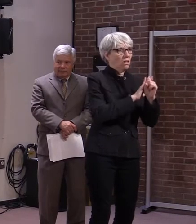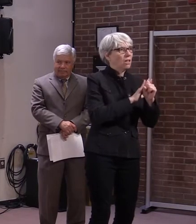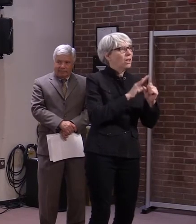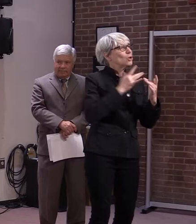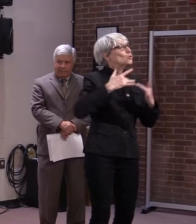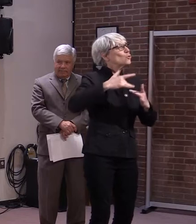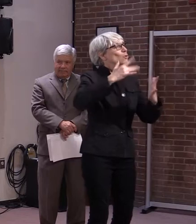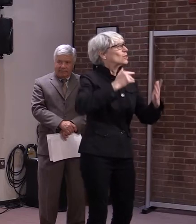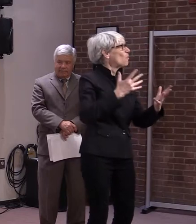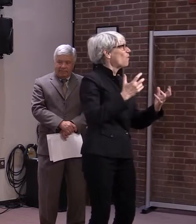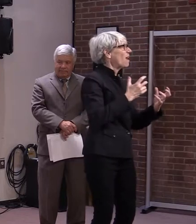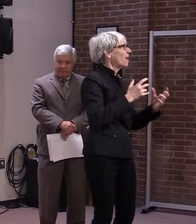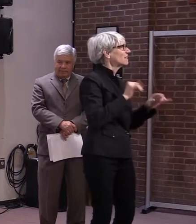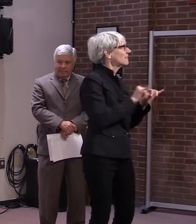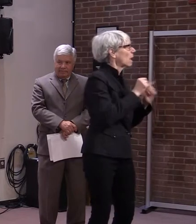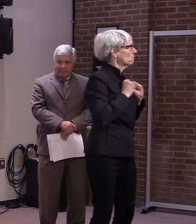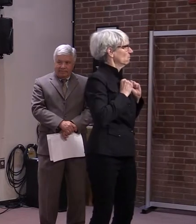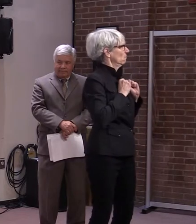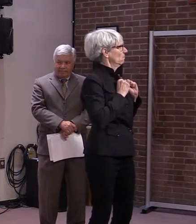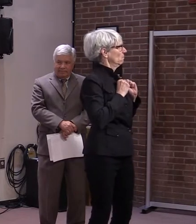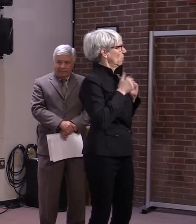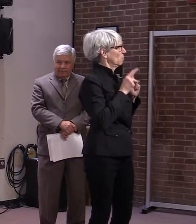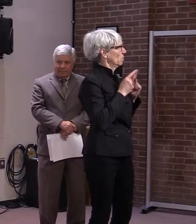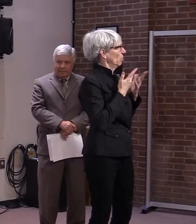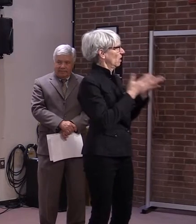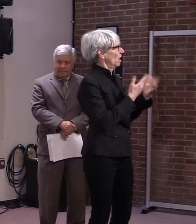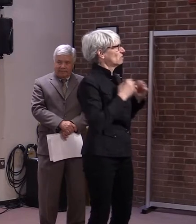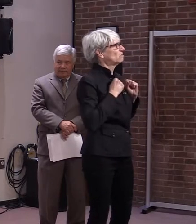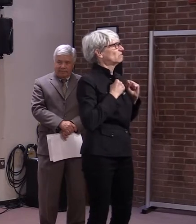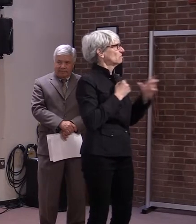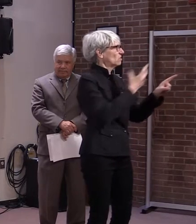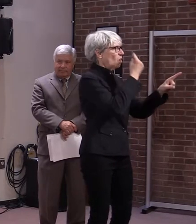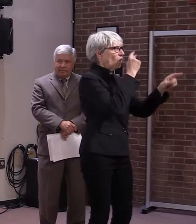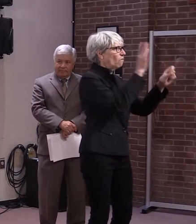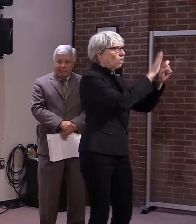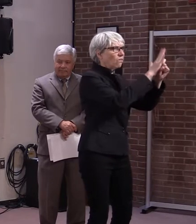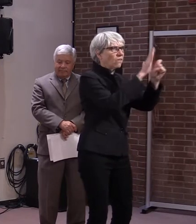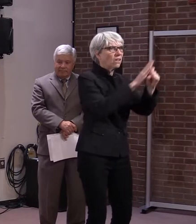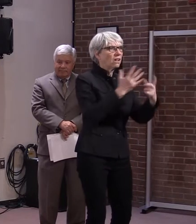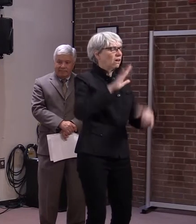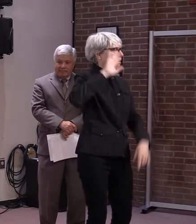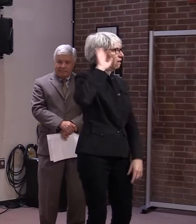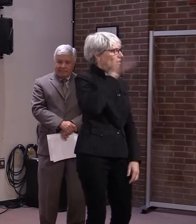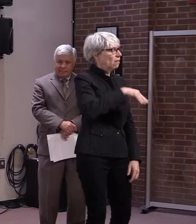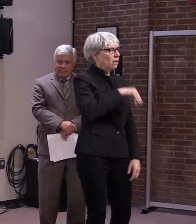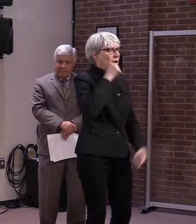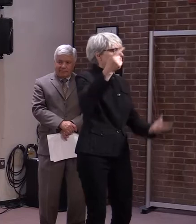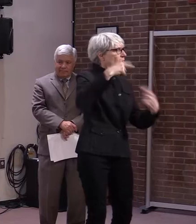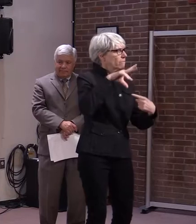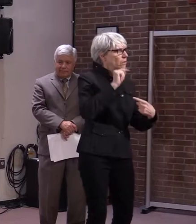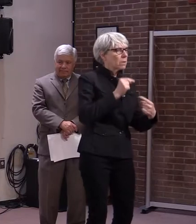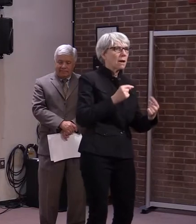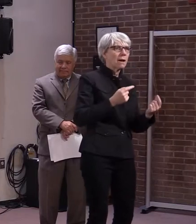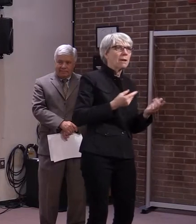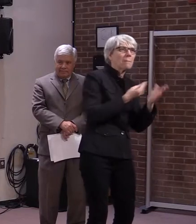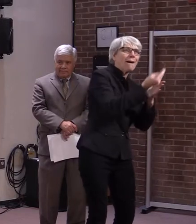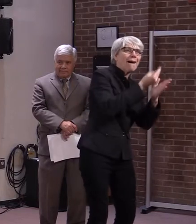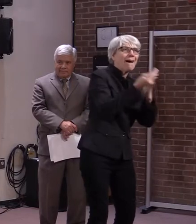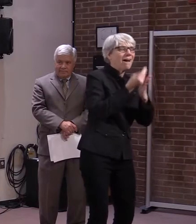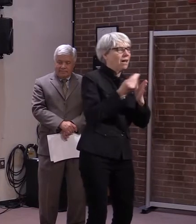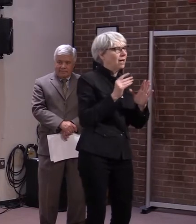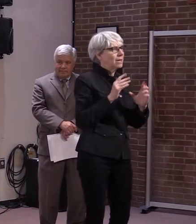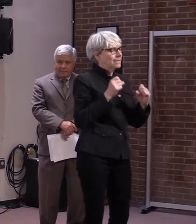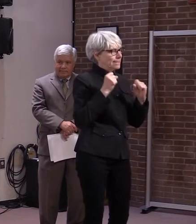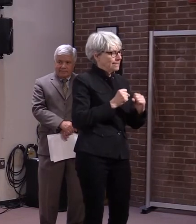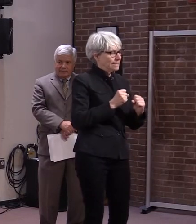So there are a lot of factors that have to be considered with this. So what we want is we want to do